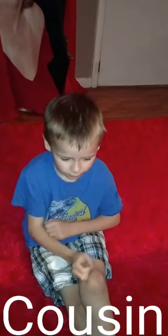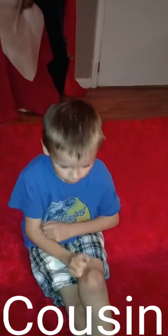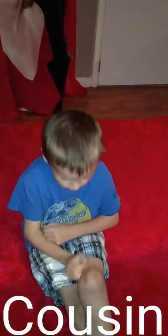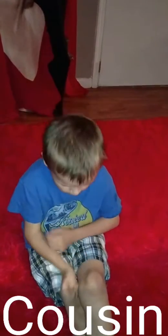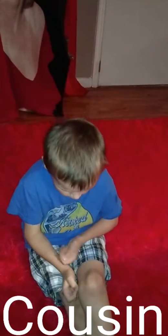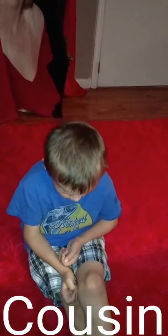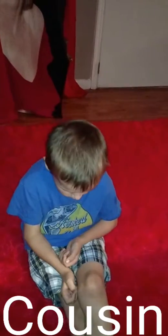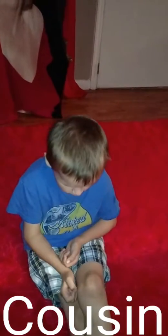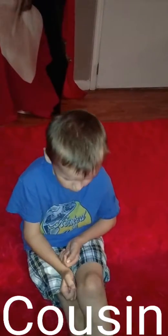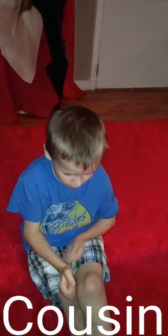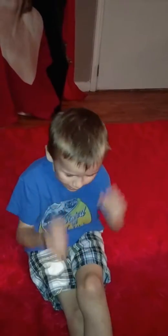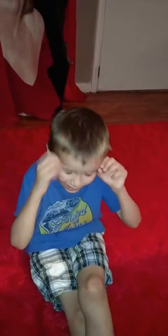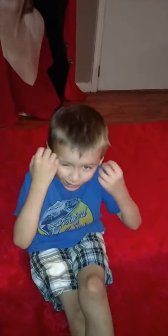Sign Dolphin.